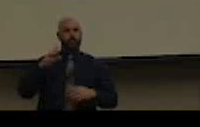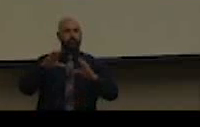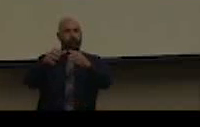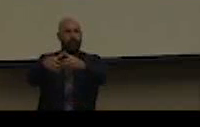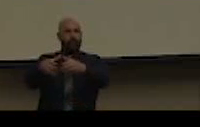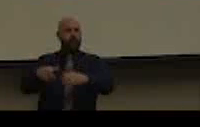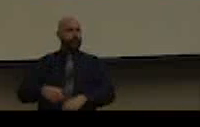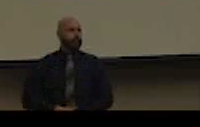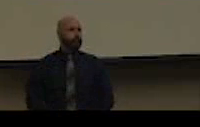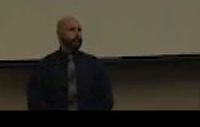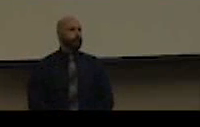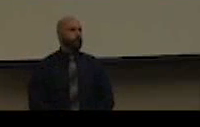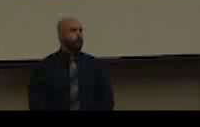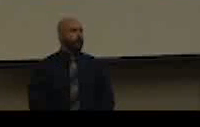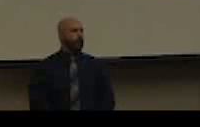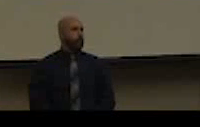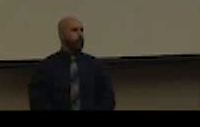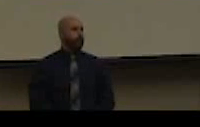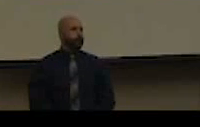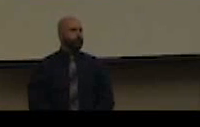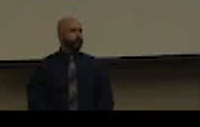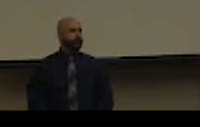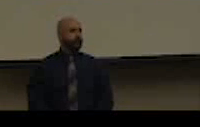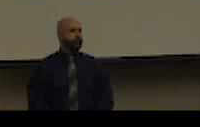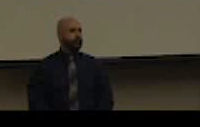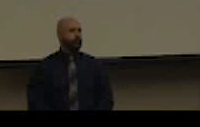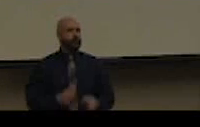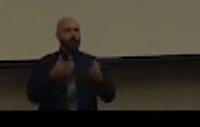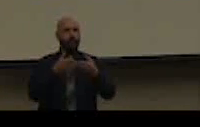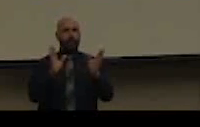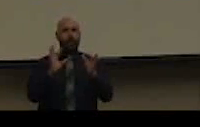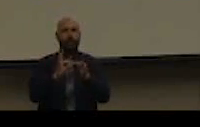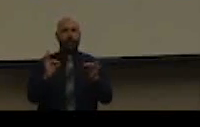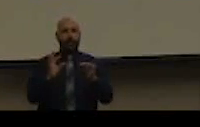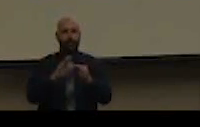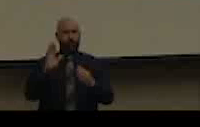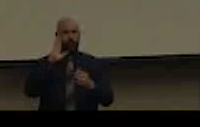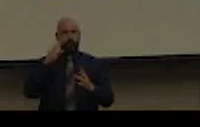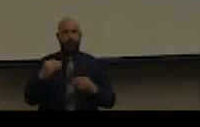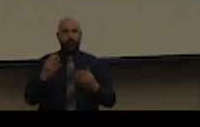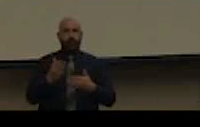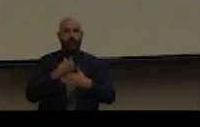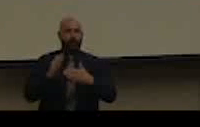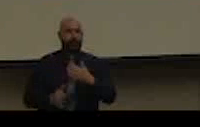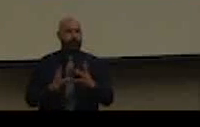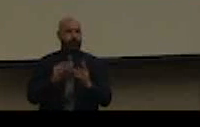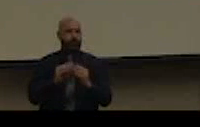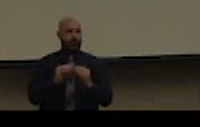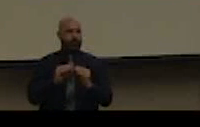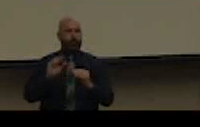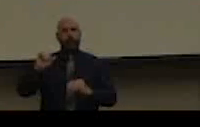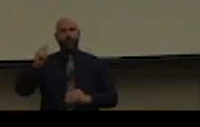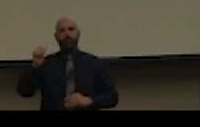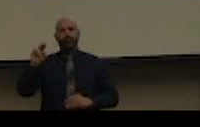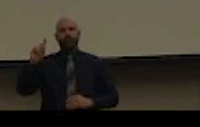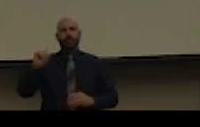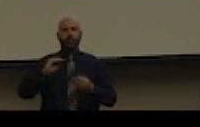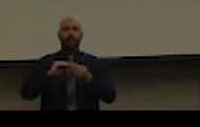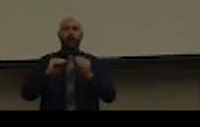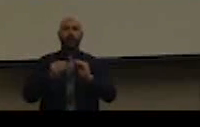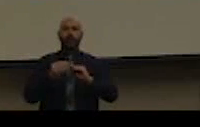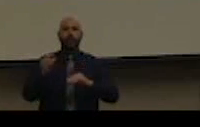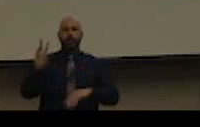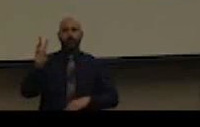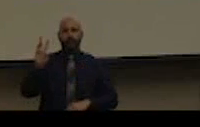Welcome. Okay, that's it. I'd like to mention public comment will be given at the end of the meeting on agenda number 6. To give public comment,